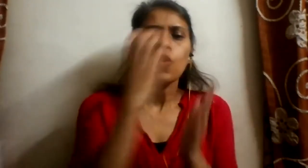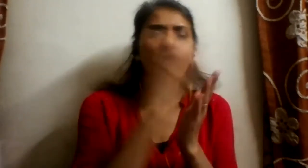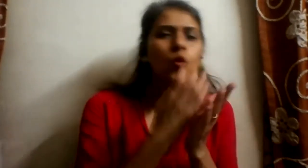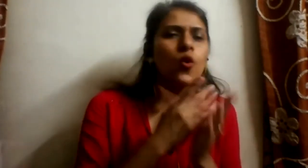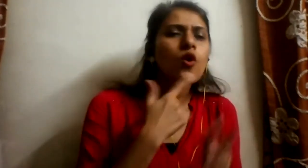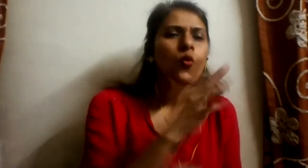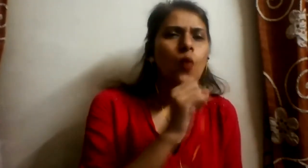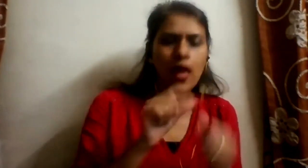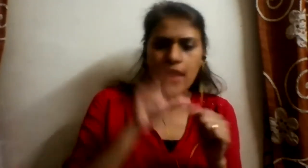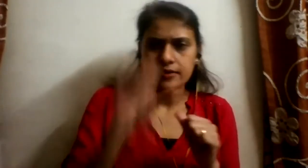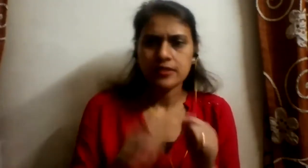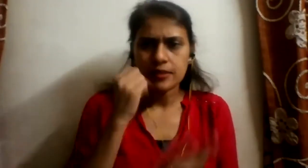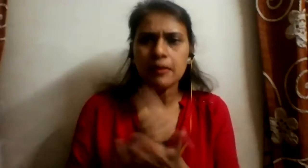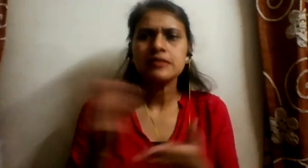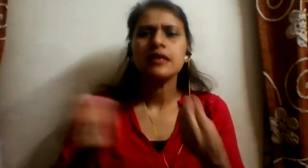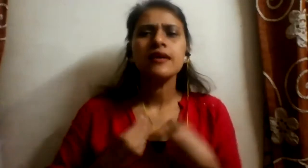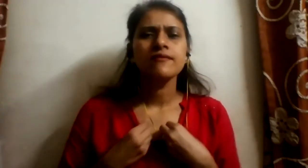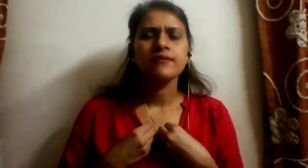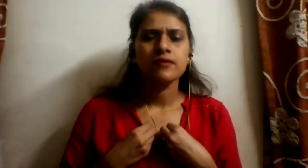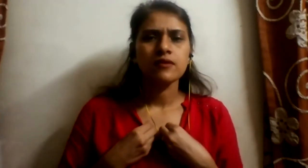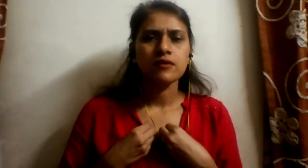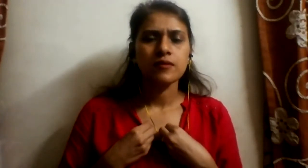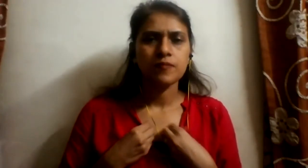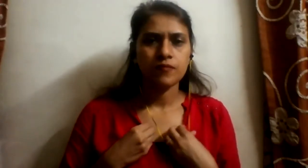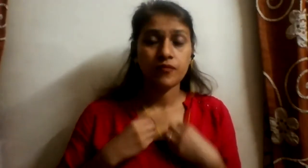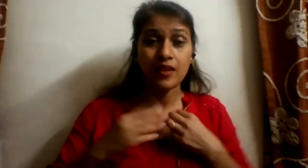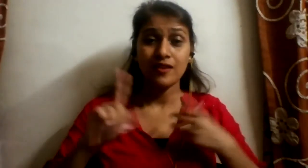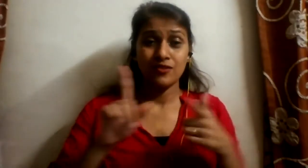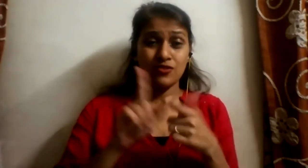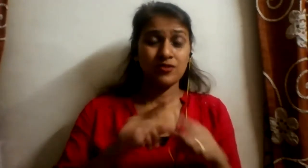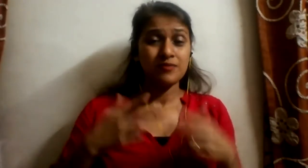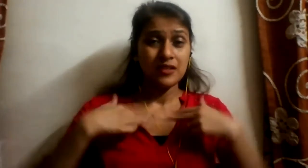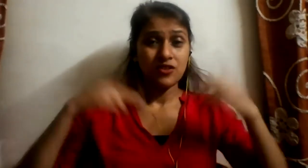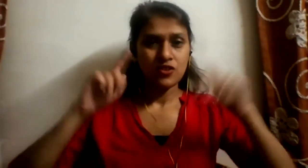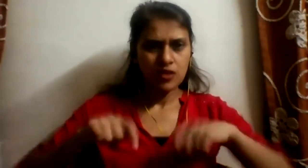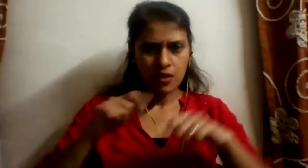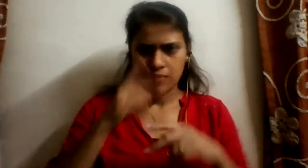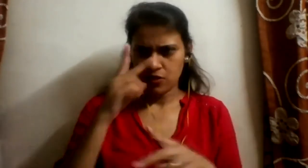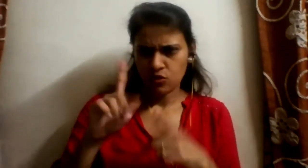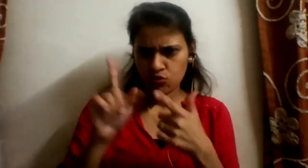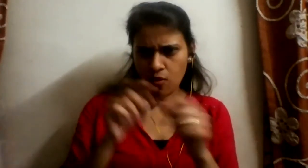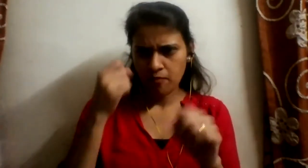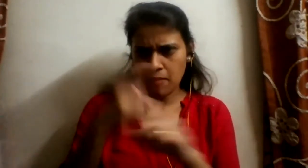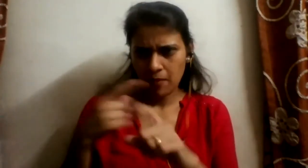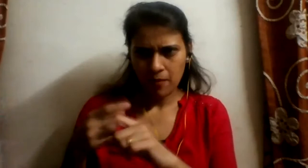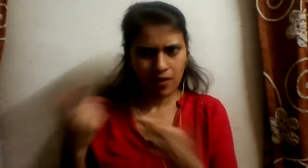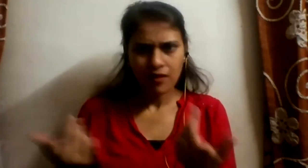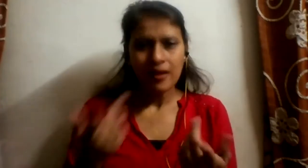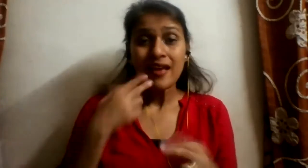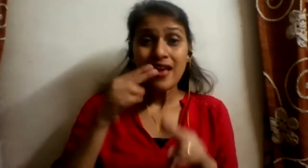accessible. If the post of judge is identified for disabled people, if they can't study law,